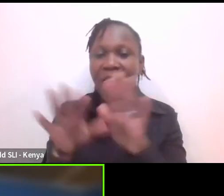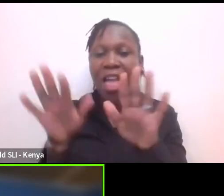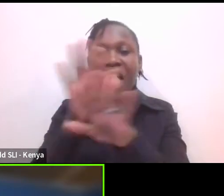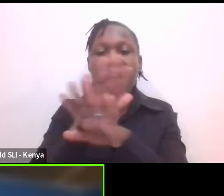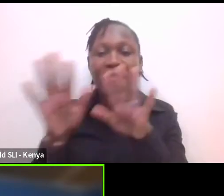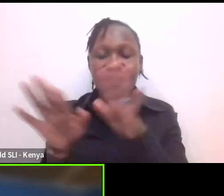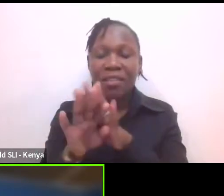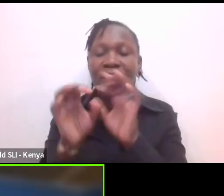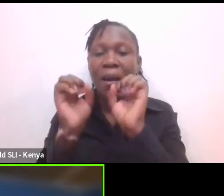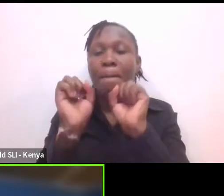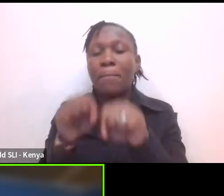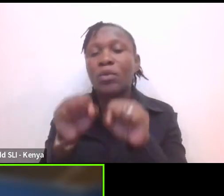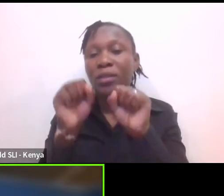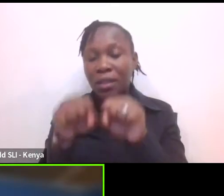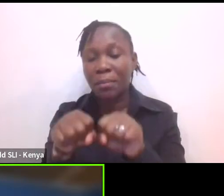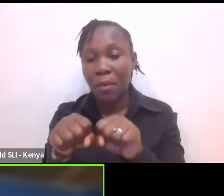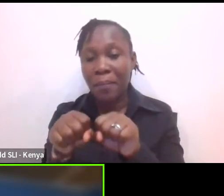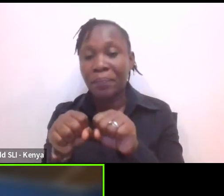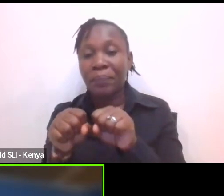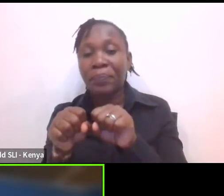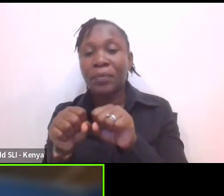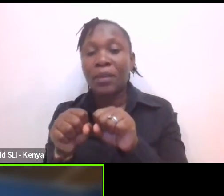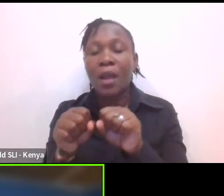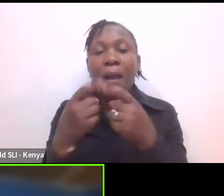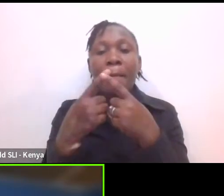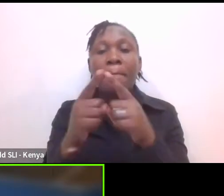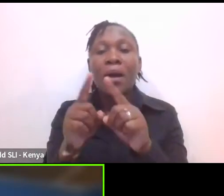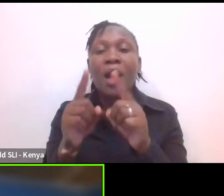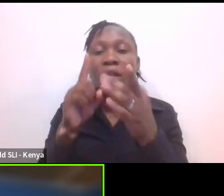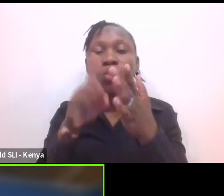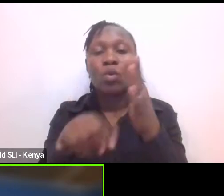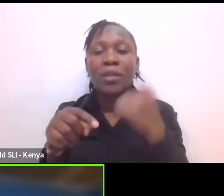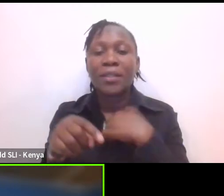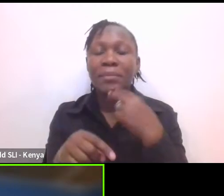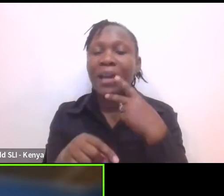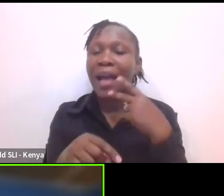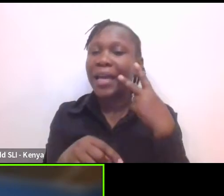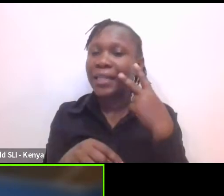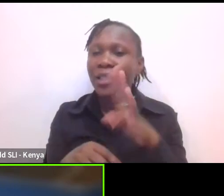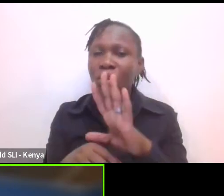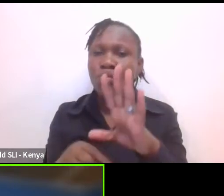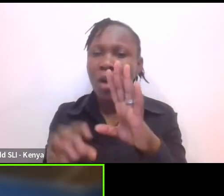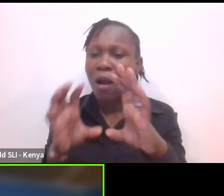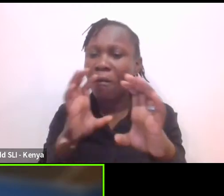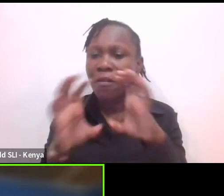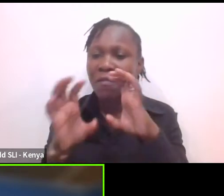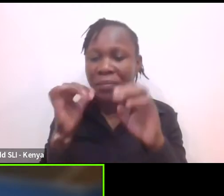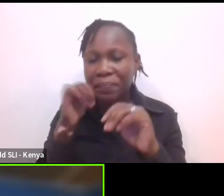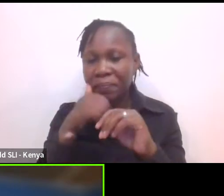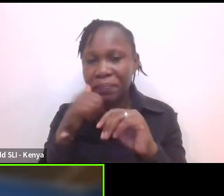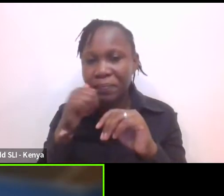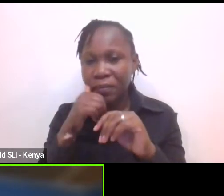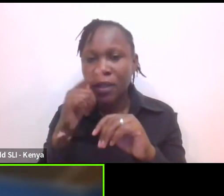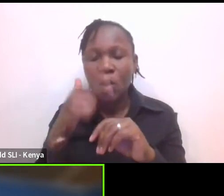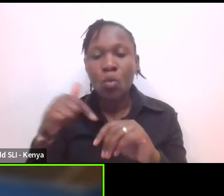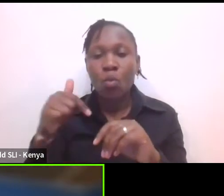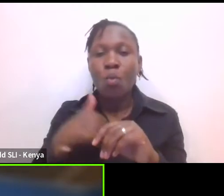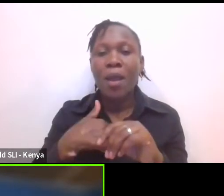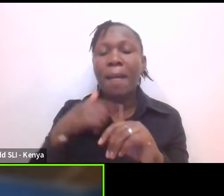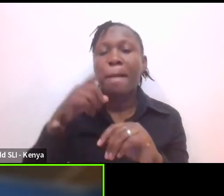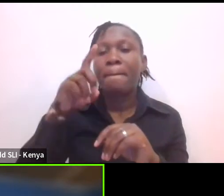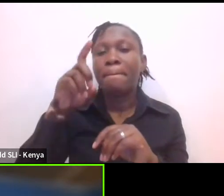been really having a lot of conversations about lately is that we have to have this way,